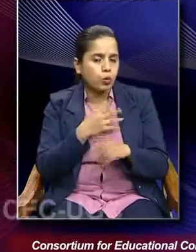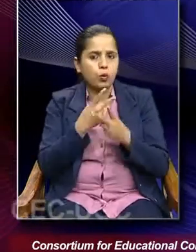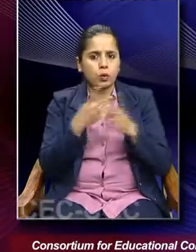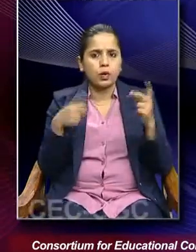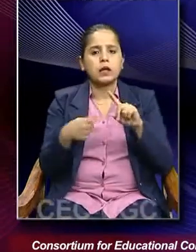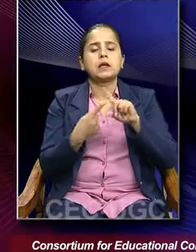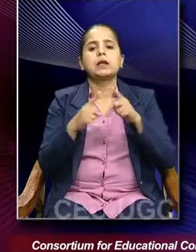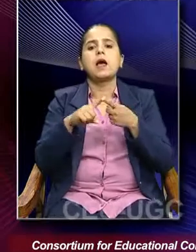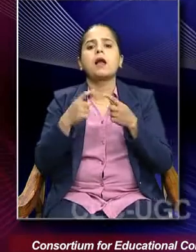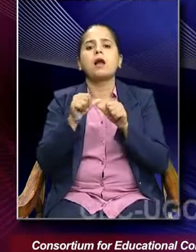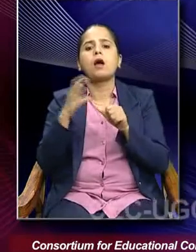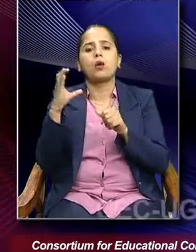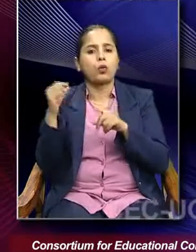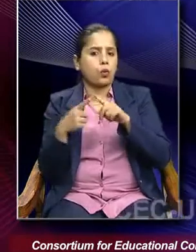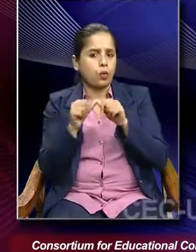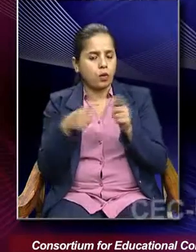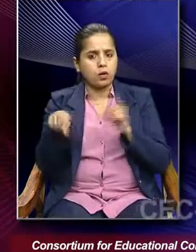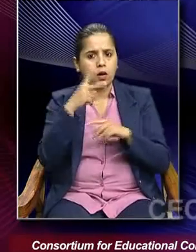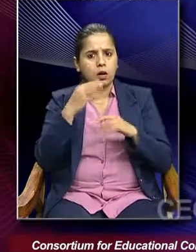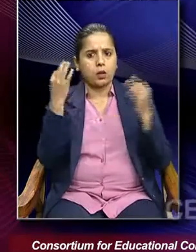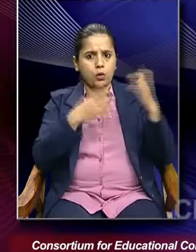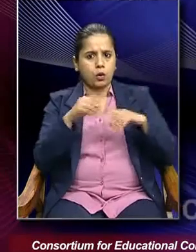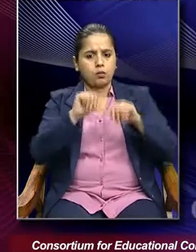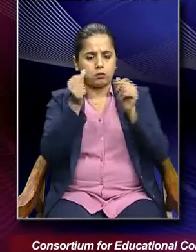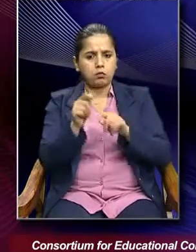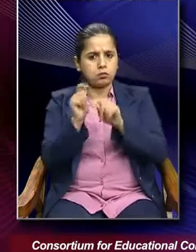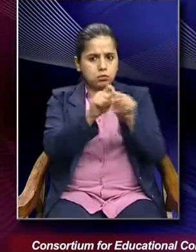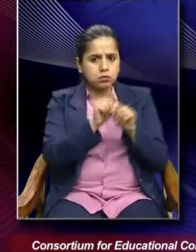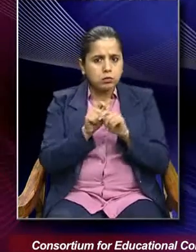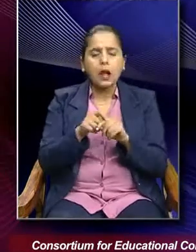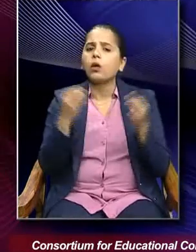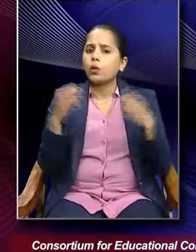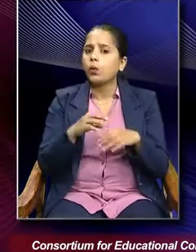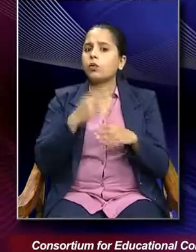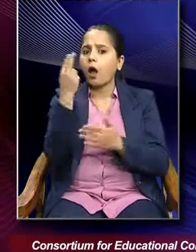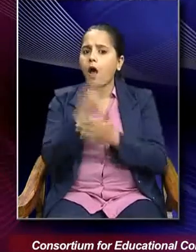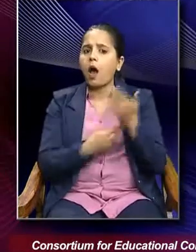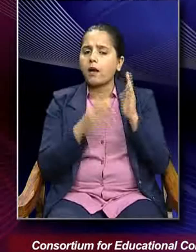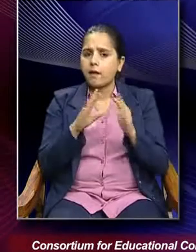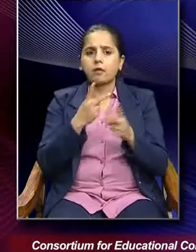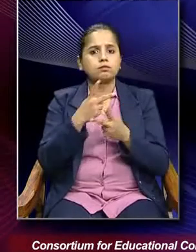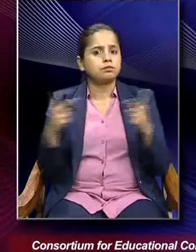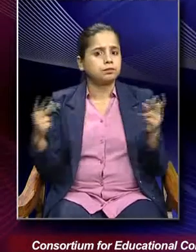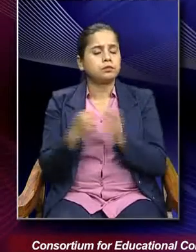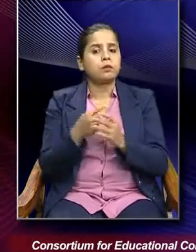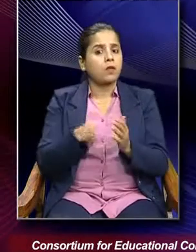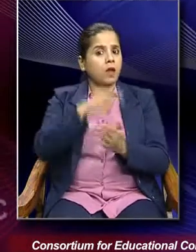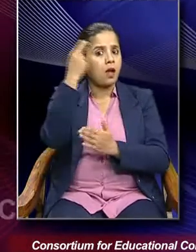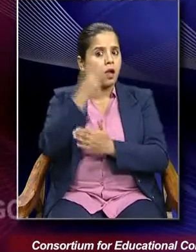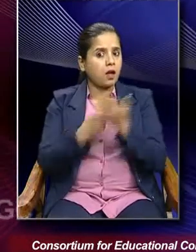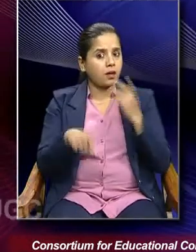terracotta figurines, as well as other works of art. The arts of